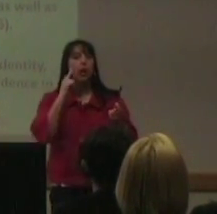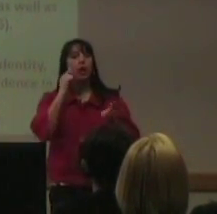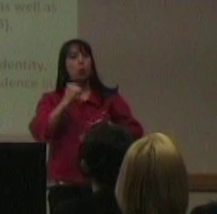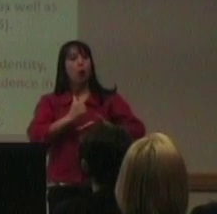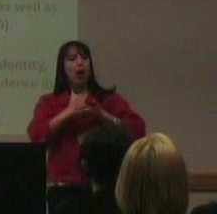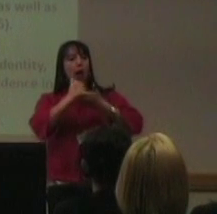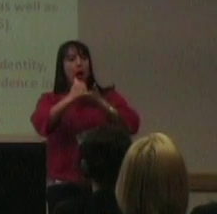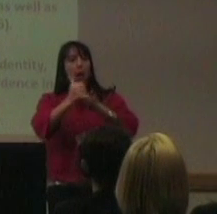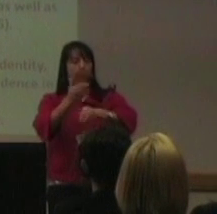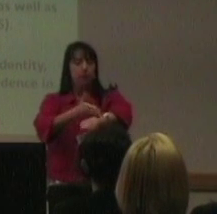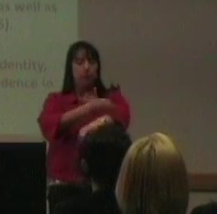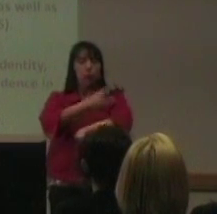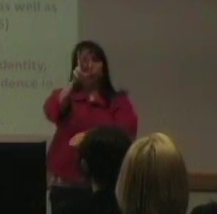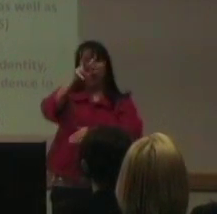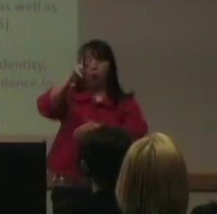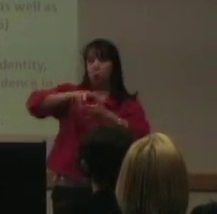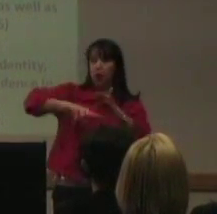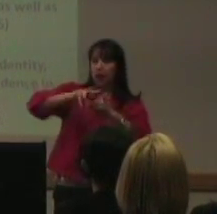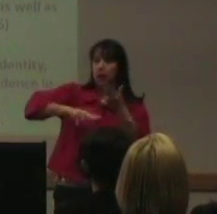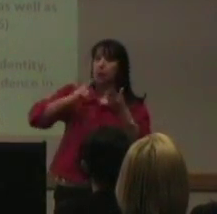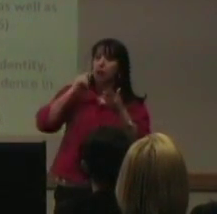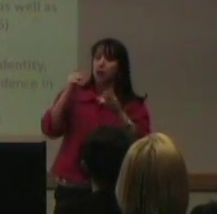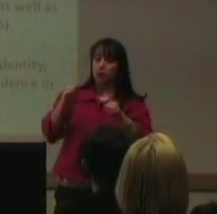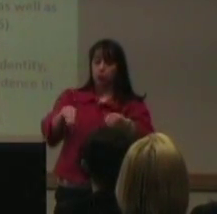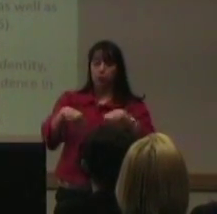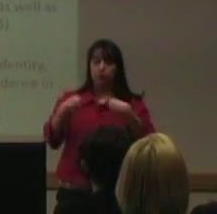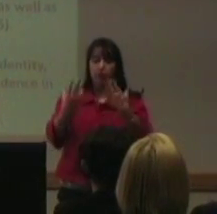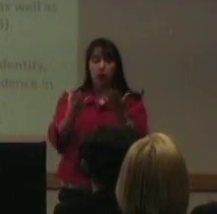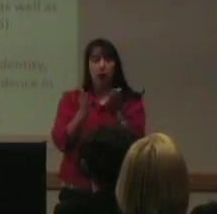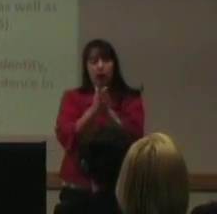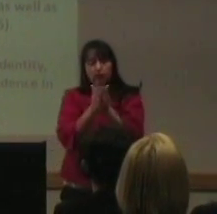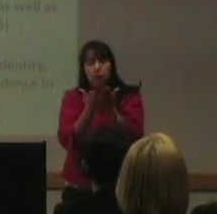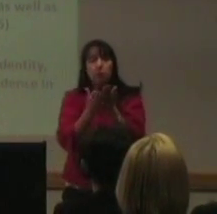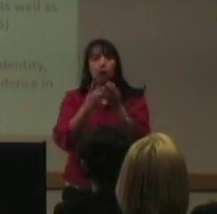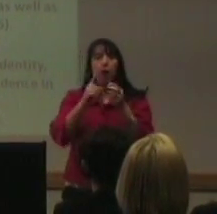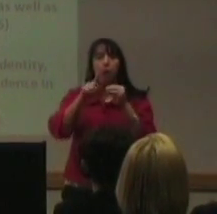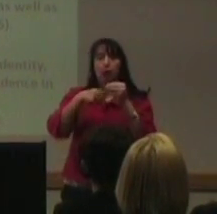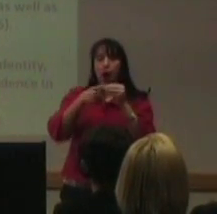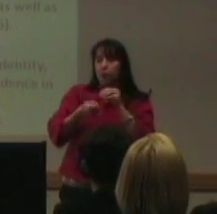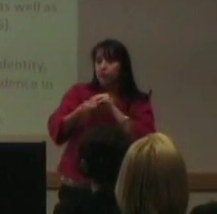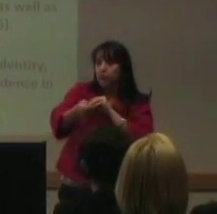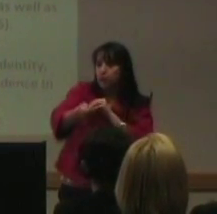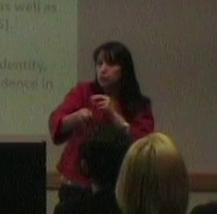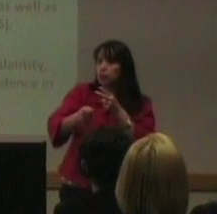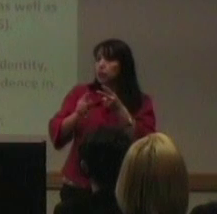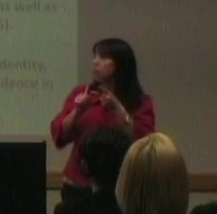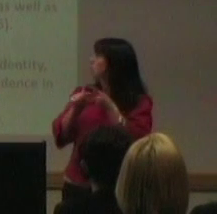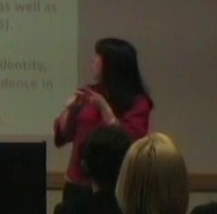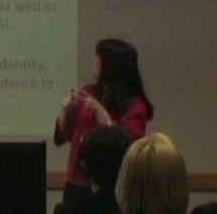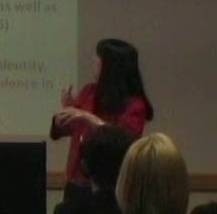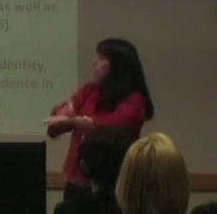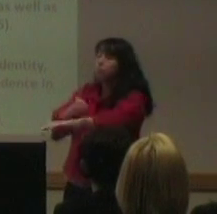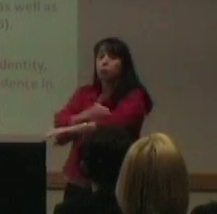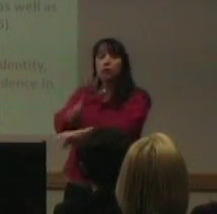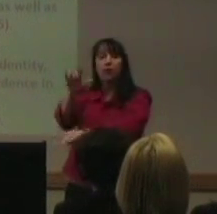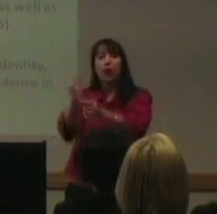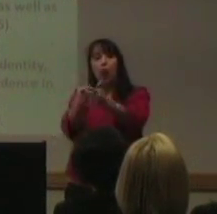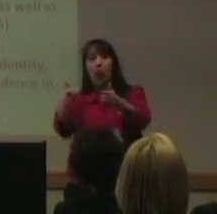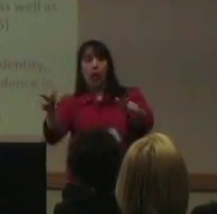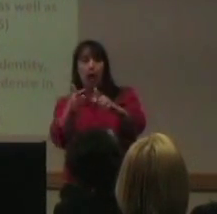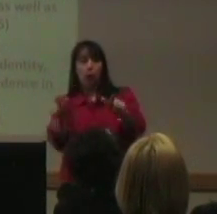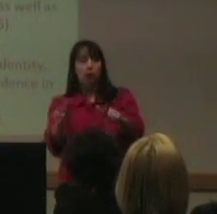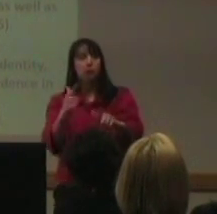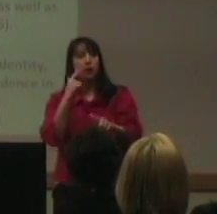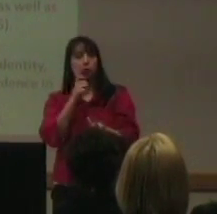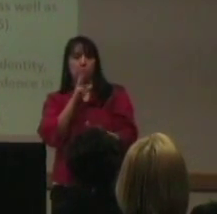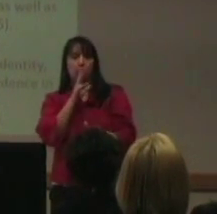For example, if a student becomes involved in fencing, it can improve their reading because they'll